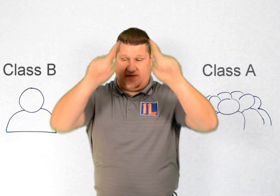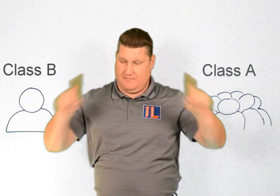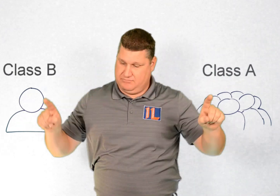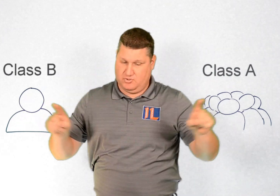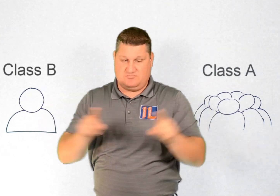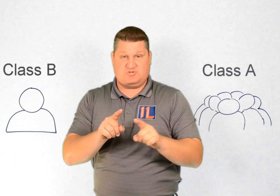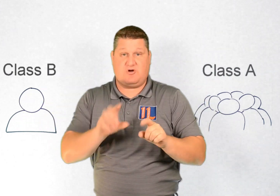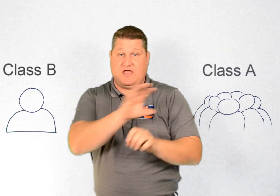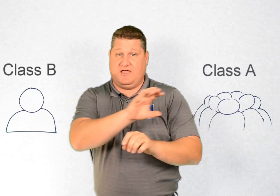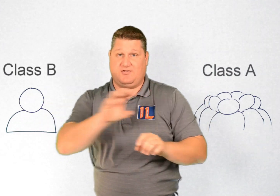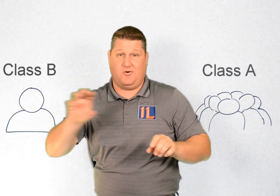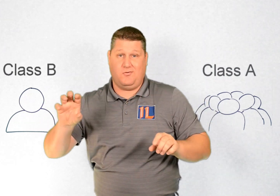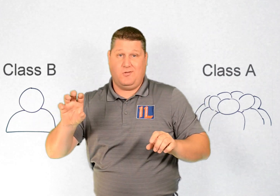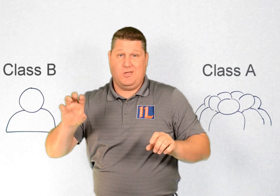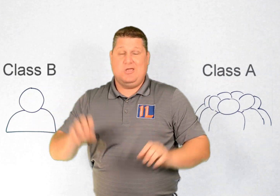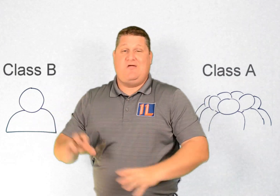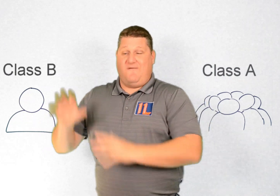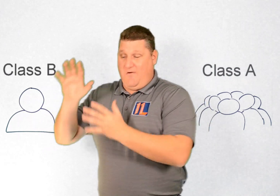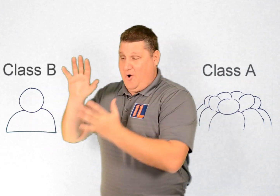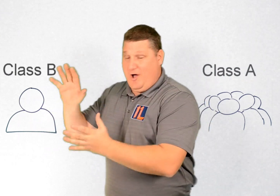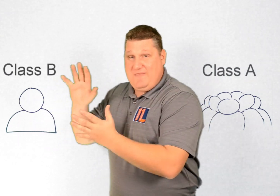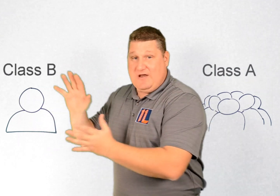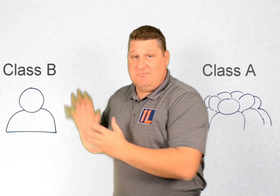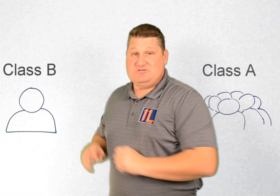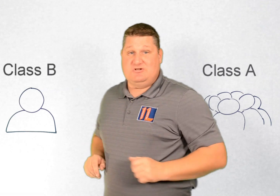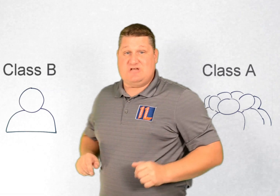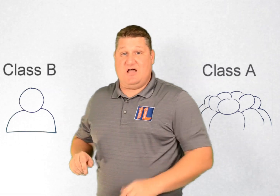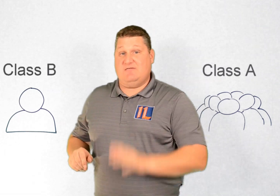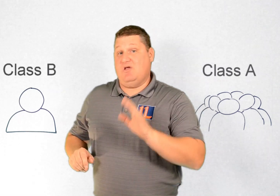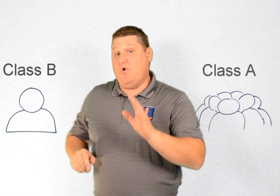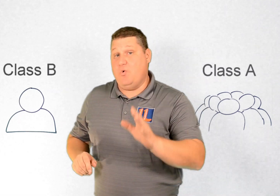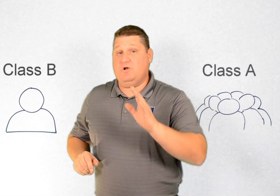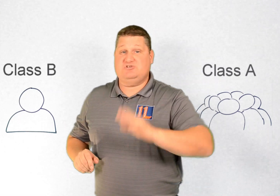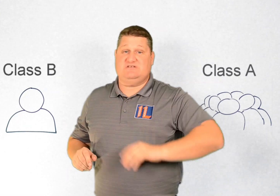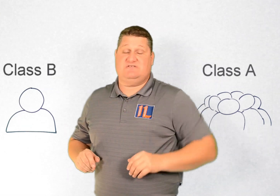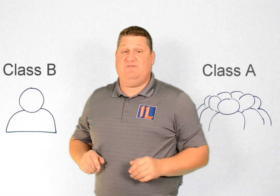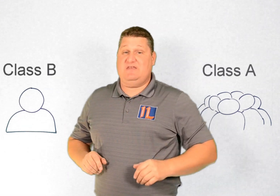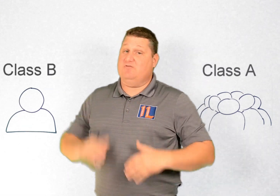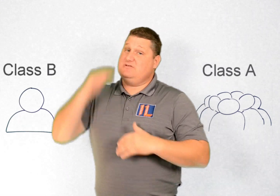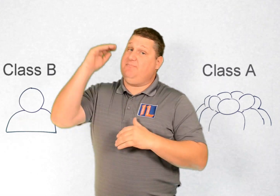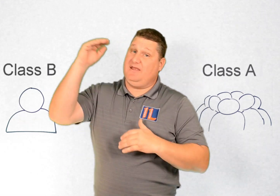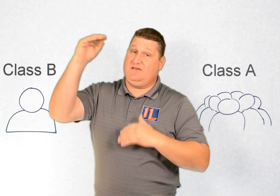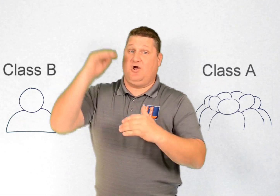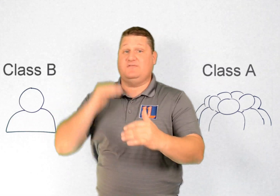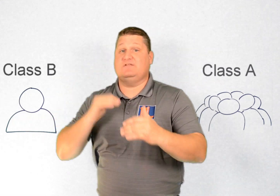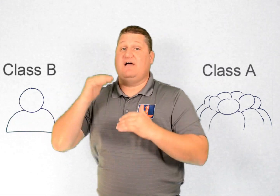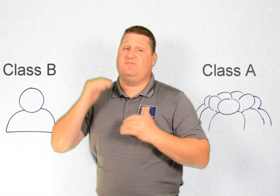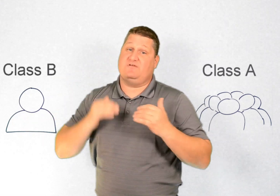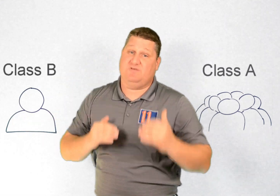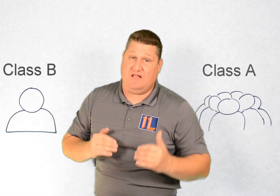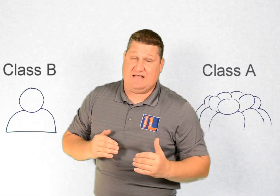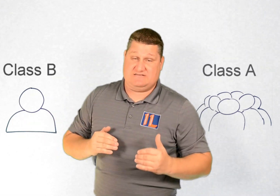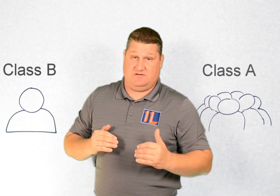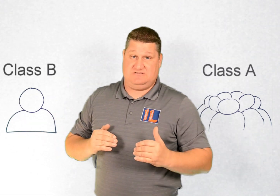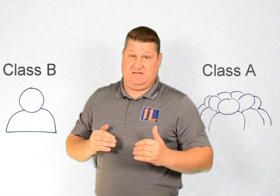that Bloom's triangle on that original document or just the video, depending on the level of class they're teaching.